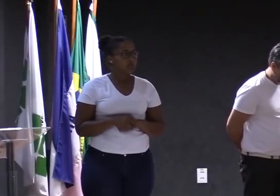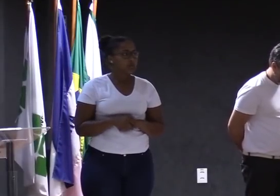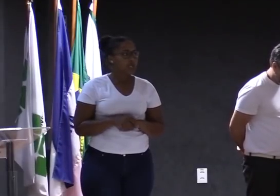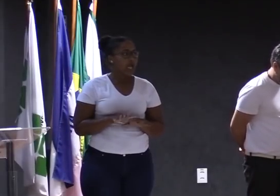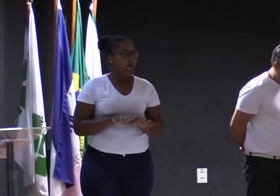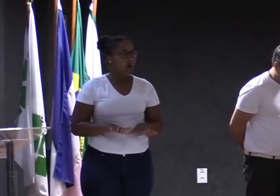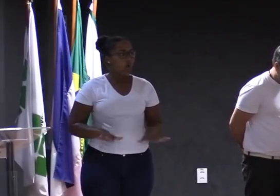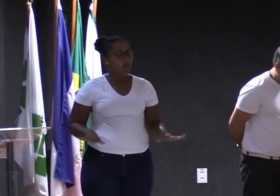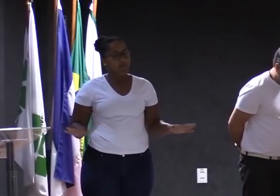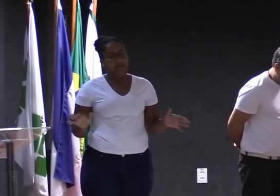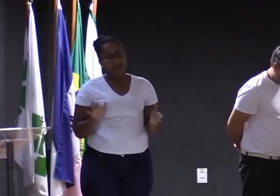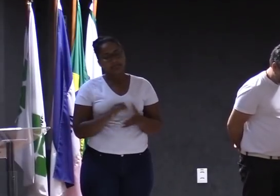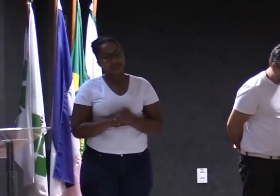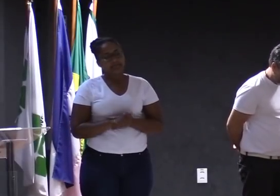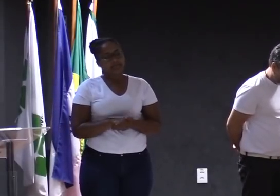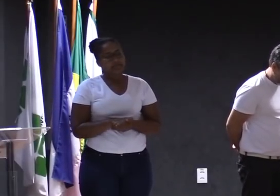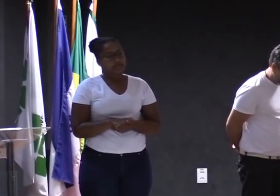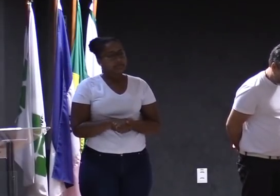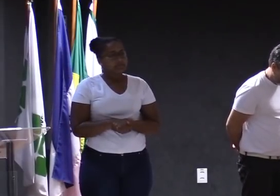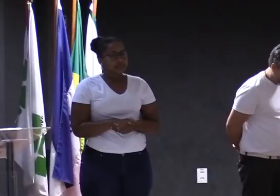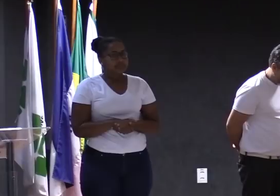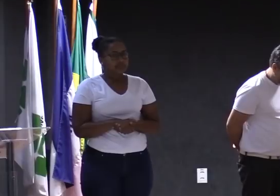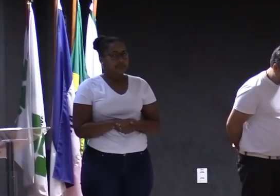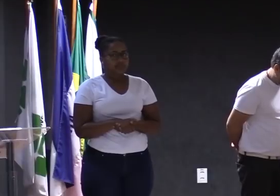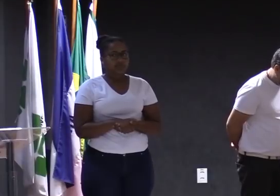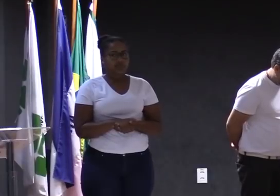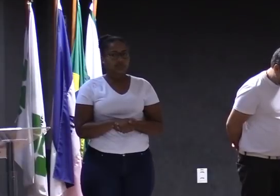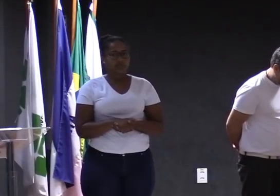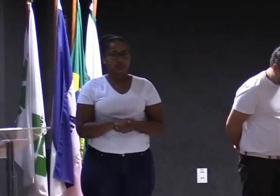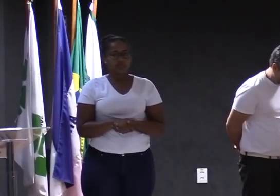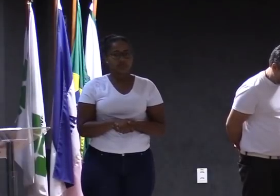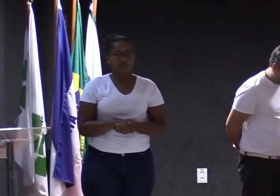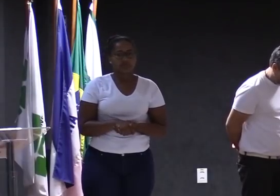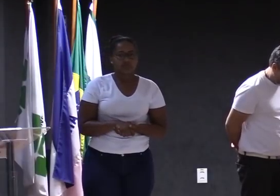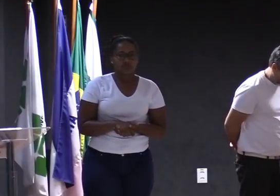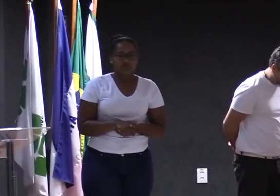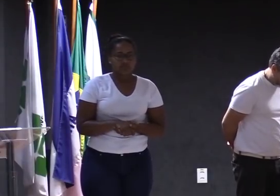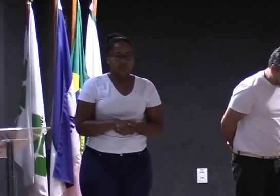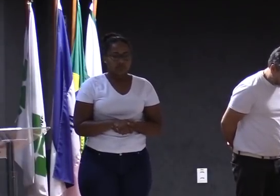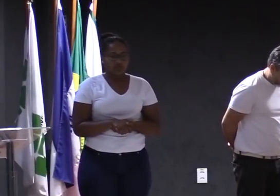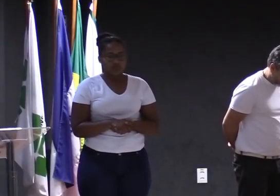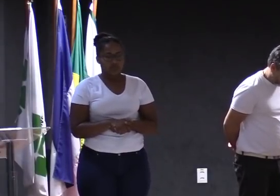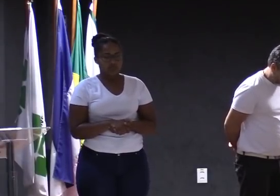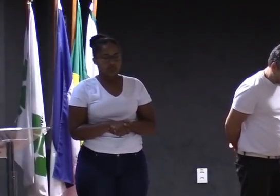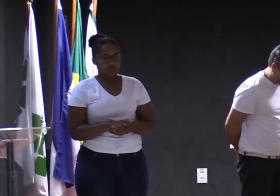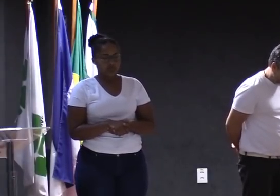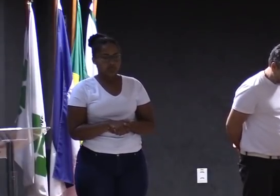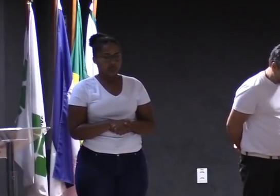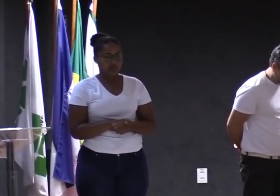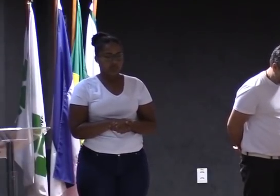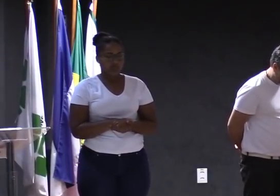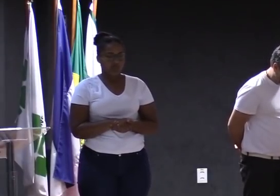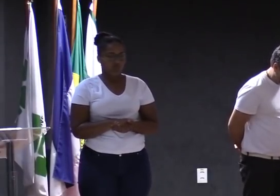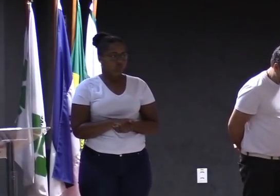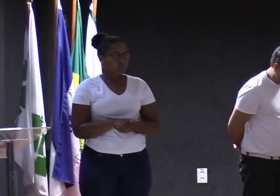beginning. You can start from that point where the students already are in their knowledge and build